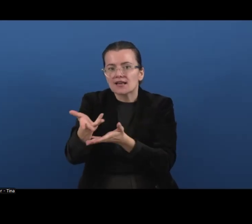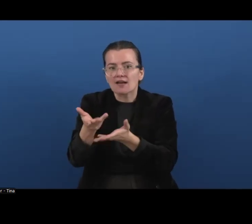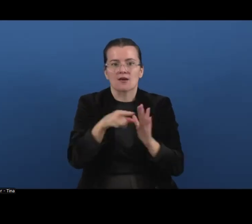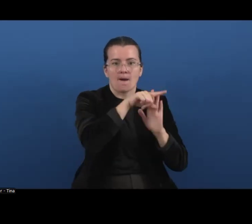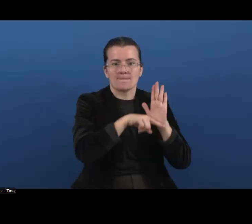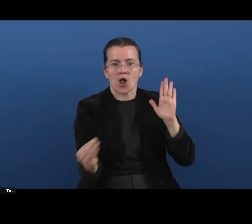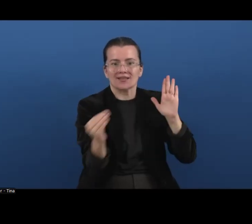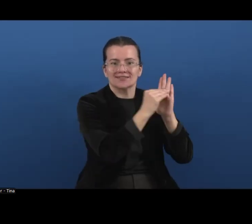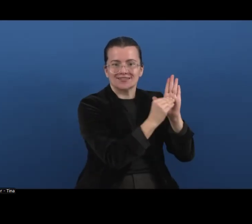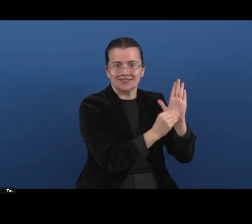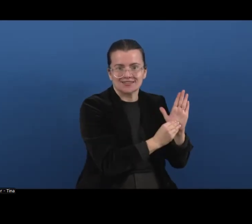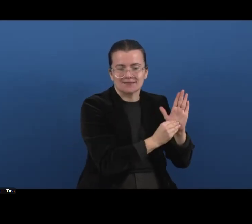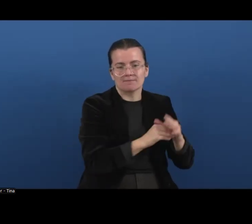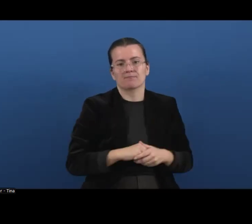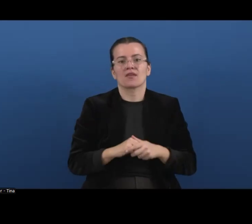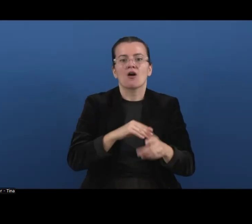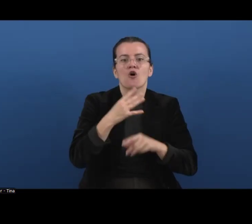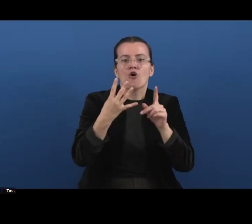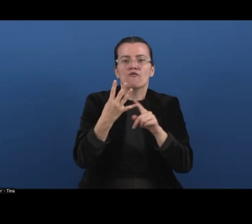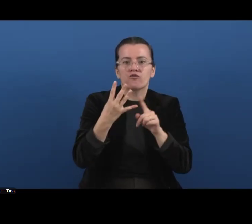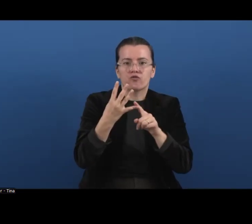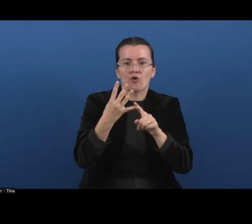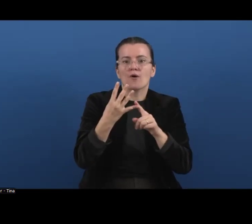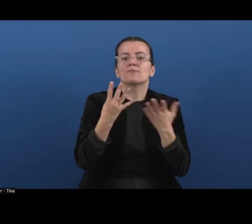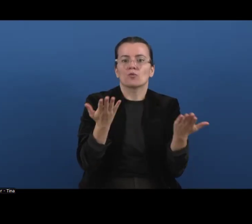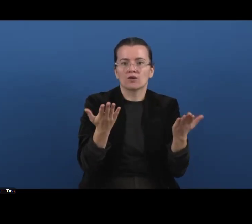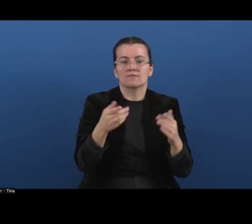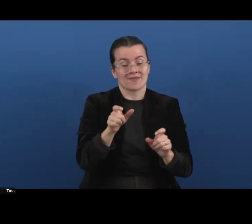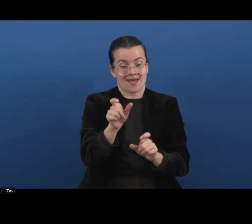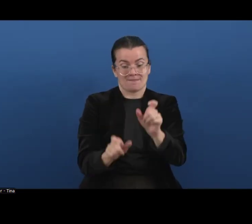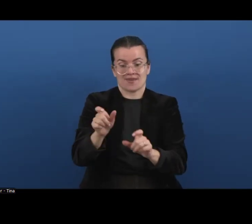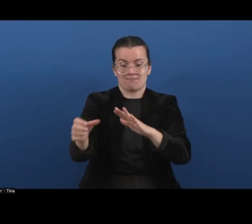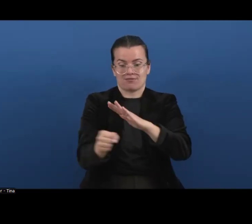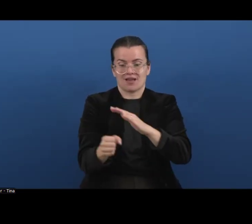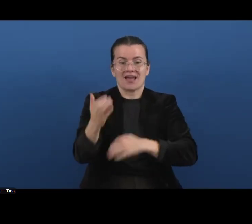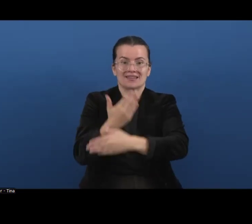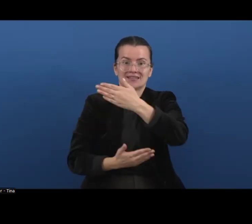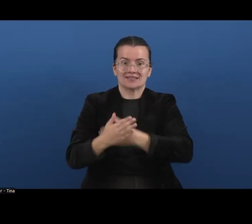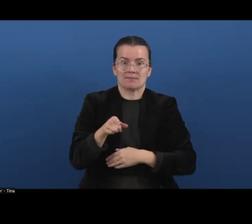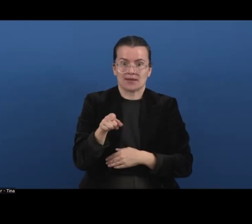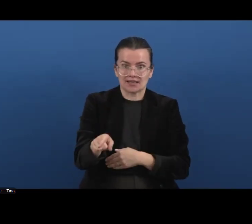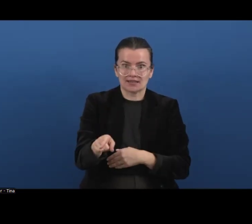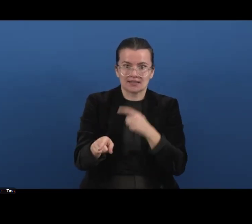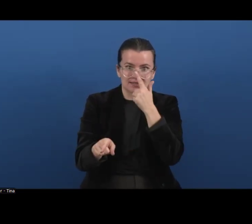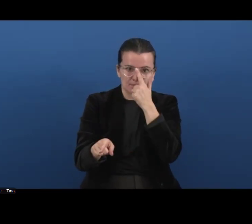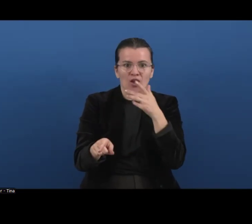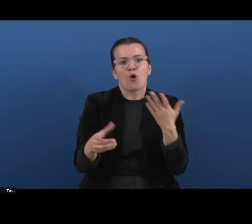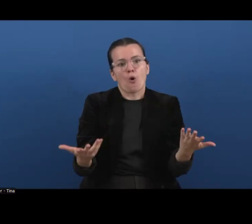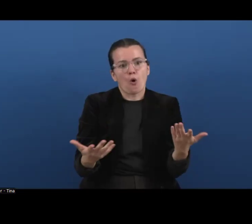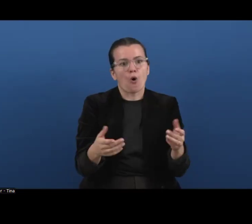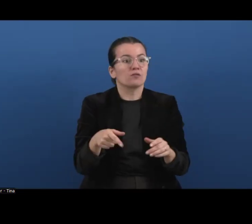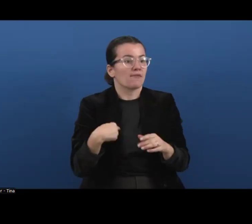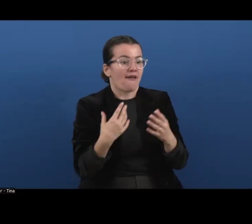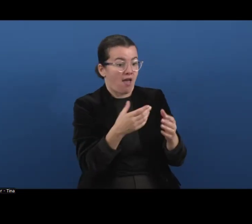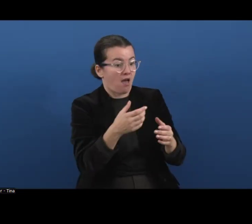to advance equity in care for employees with disabilities and with dependents with disabilities. These